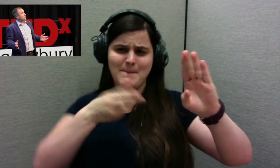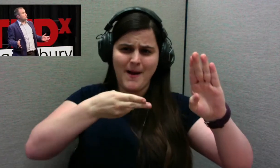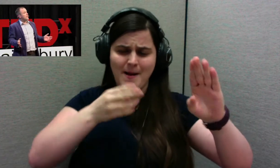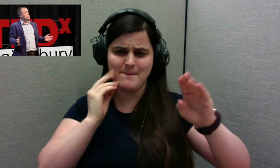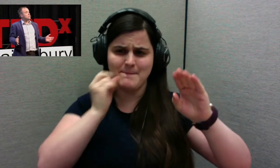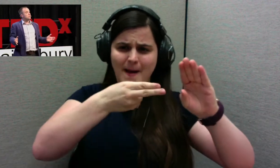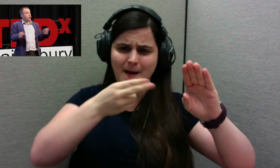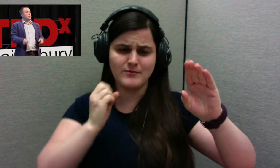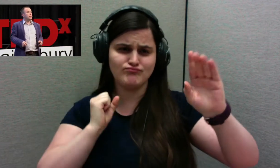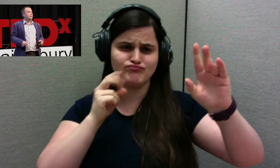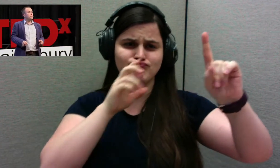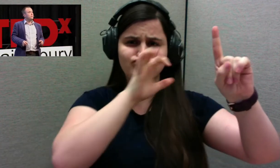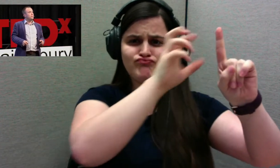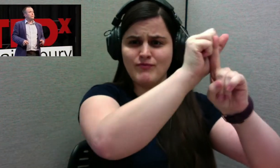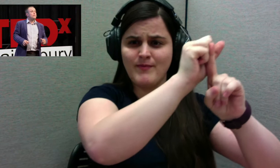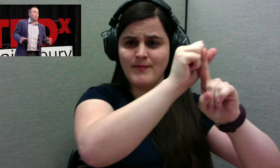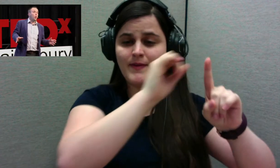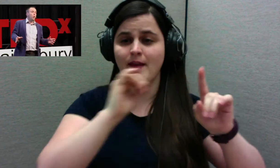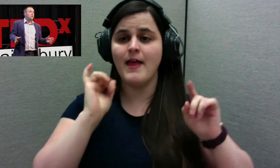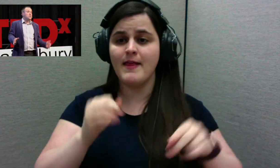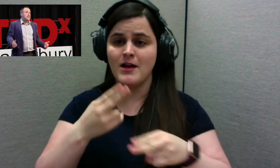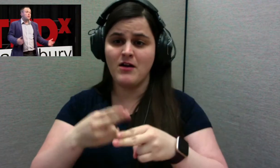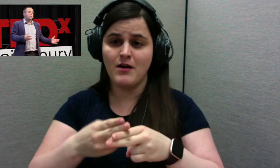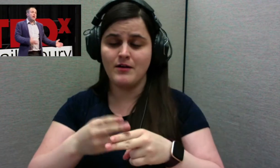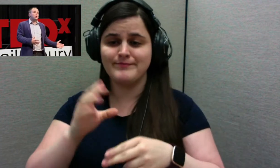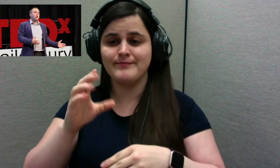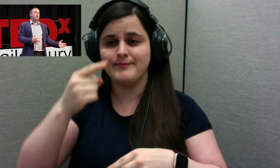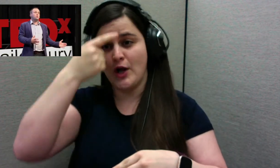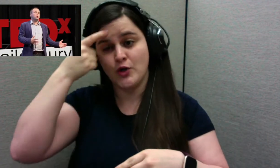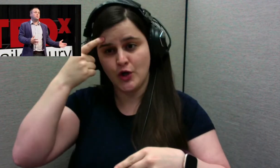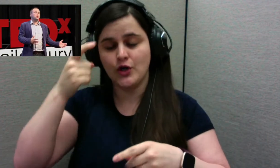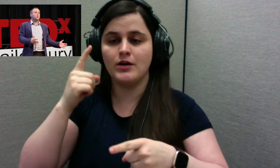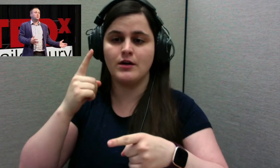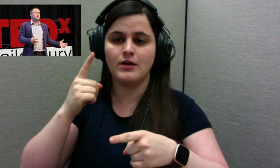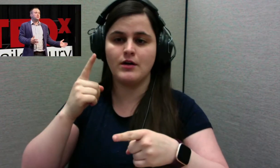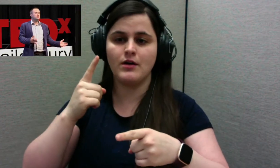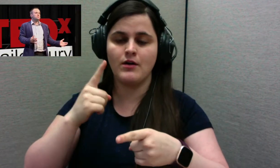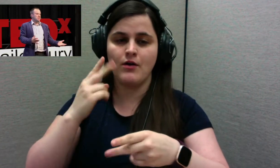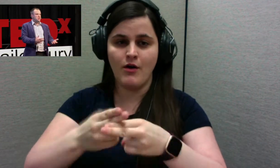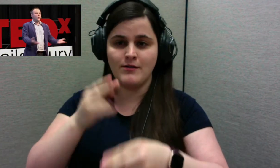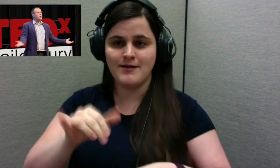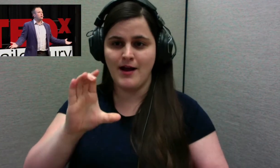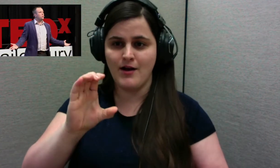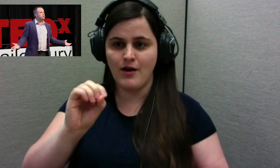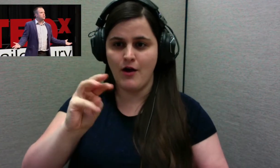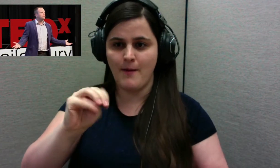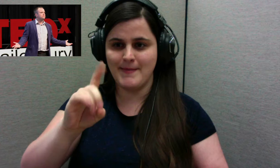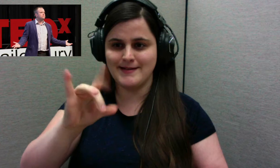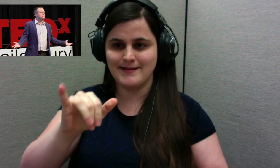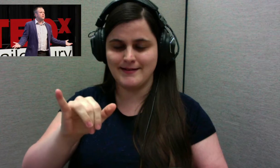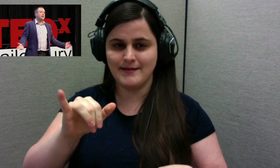Aristotle calls that comedy, or he could fail to overcome those obstacles and not get what he